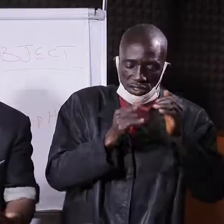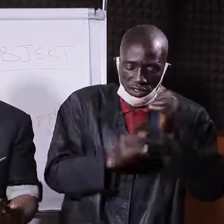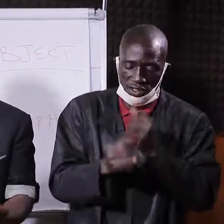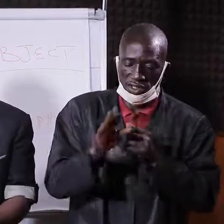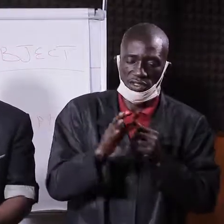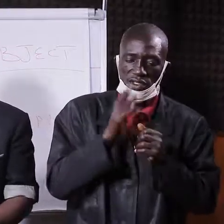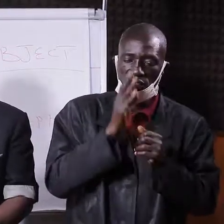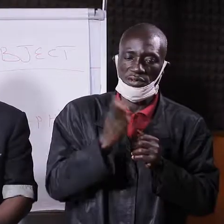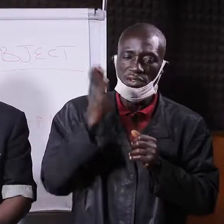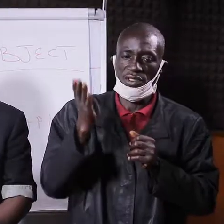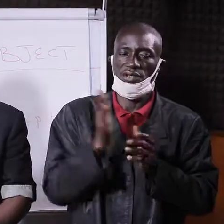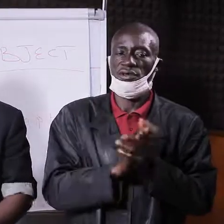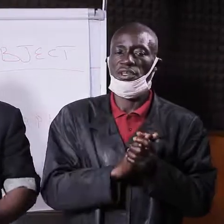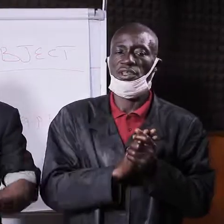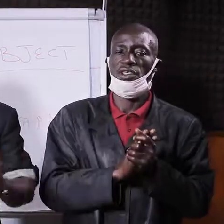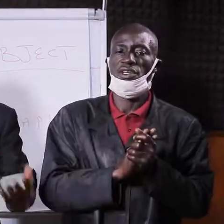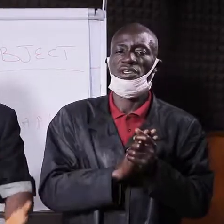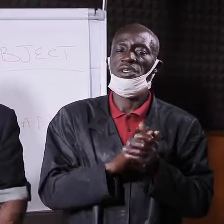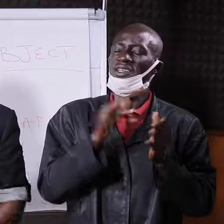within the